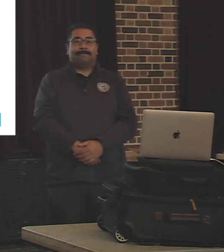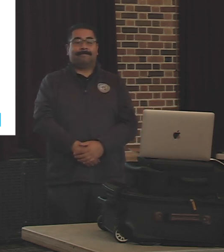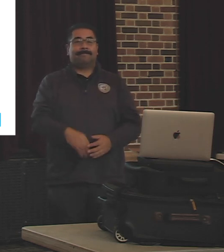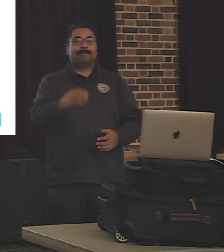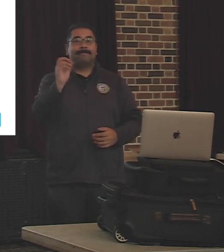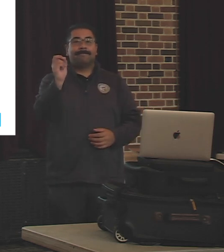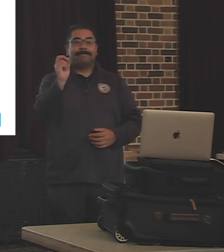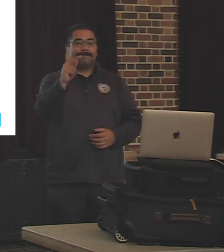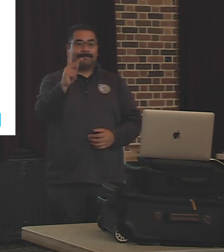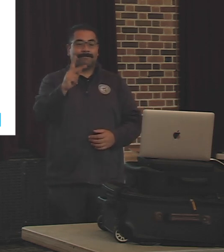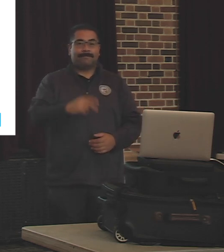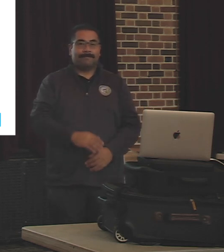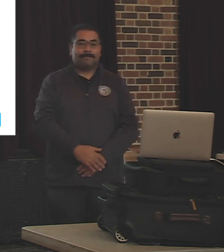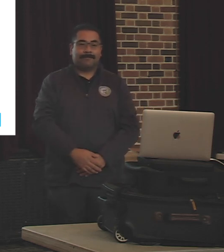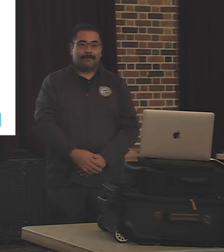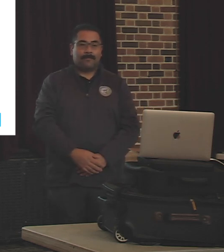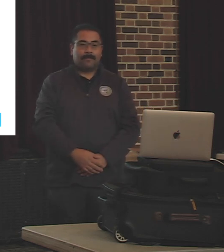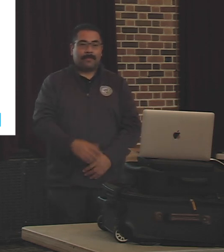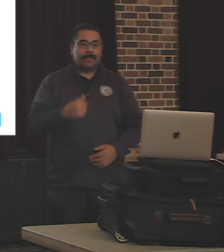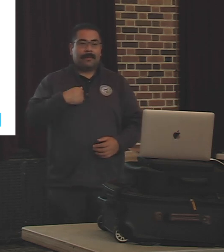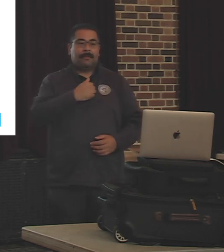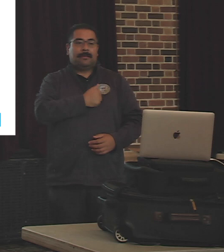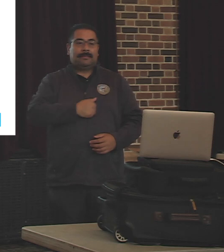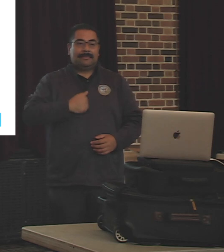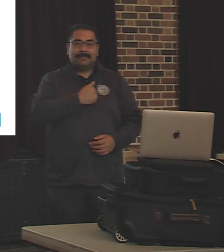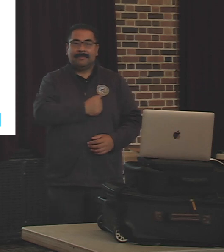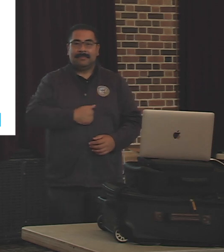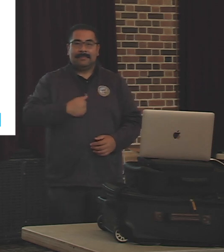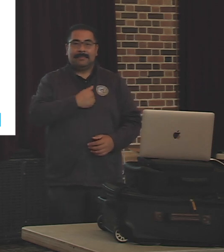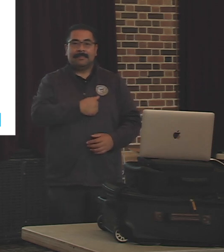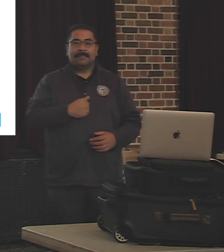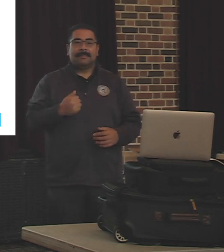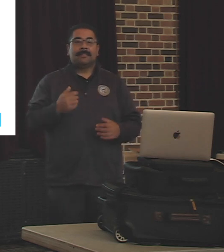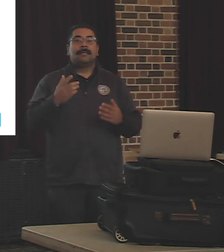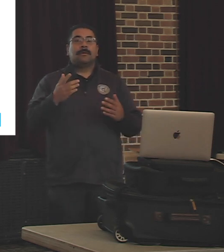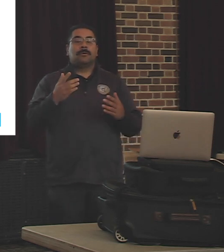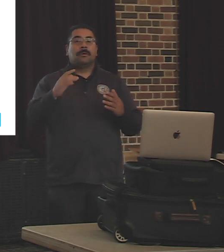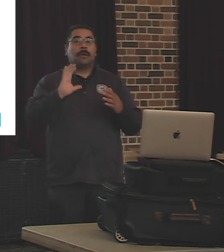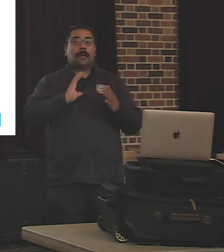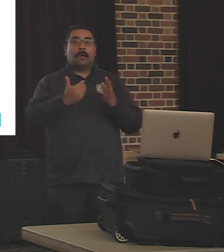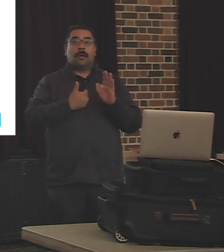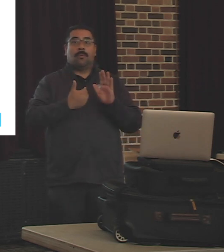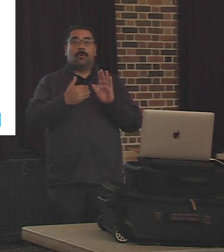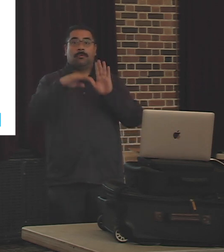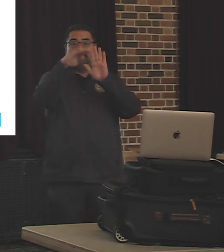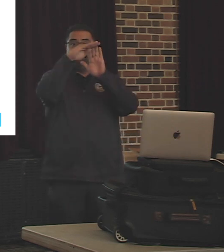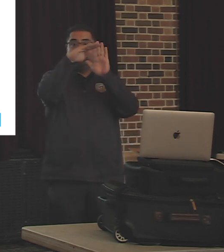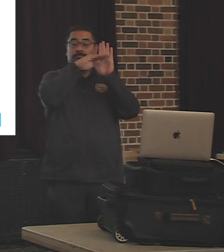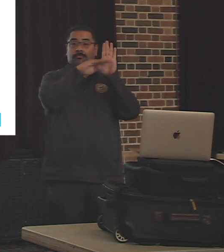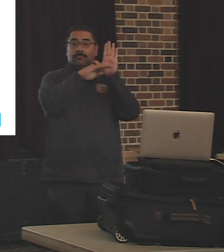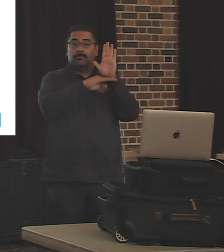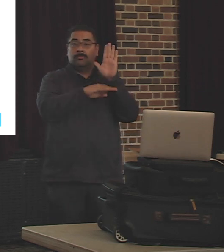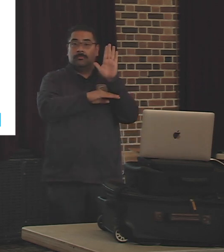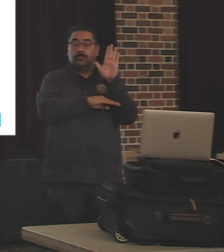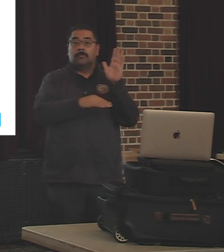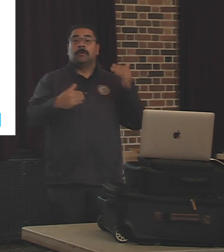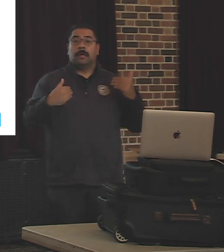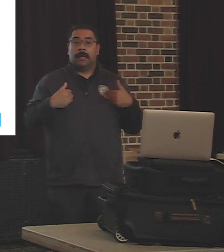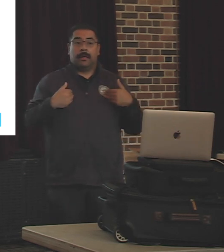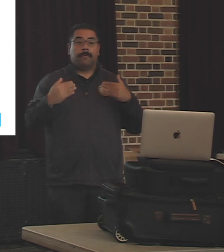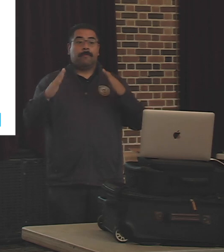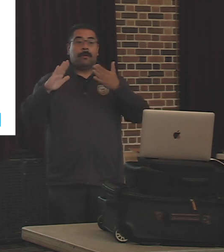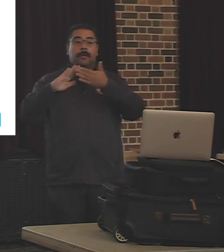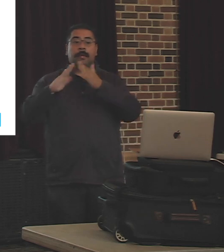Okay. I apologize. So our agenda is our